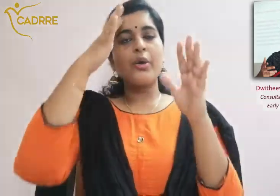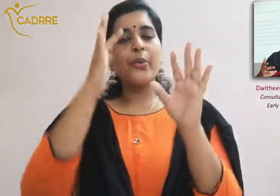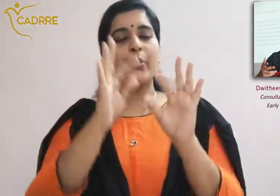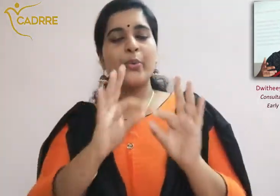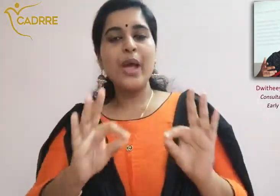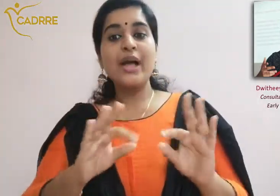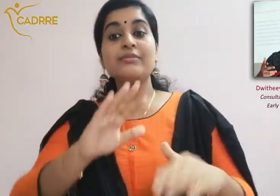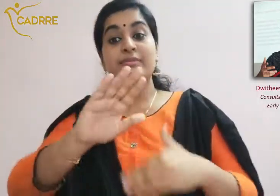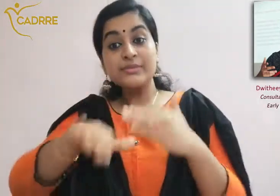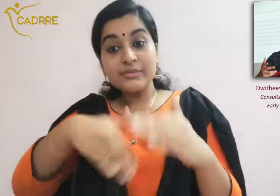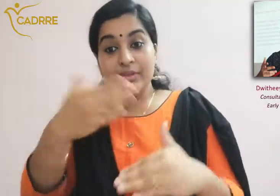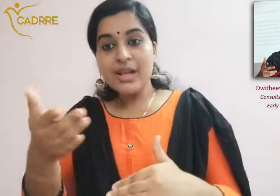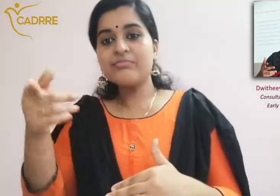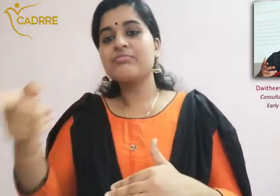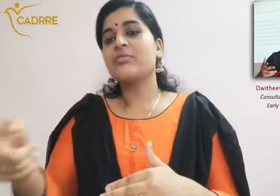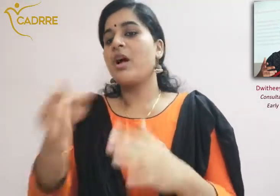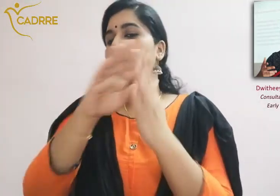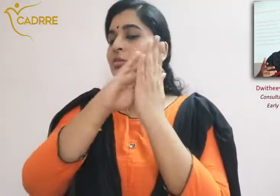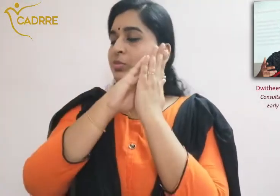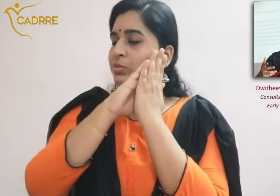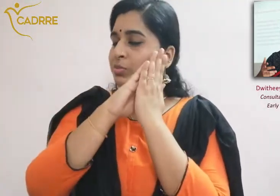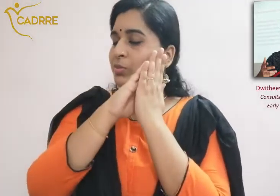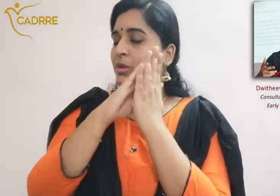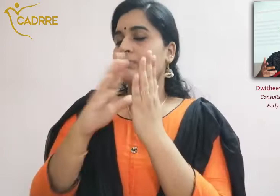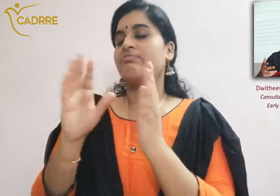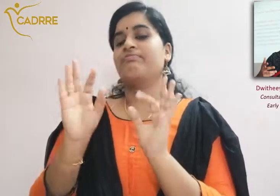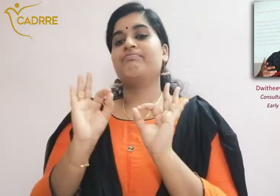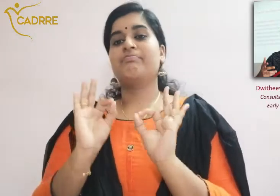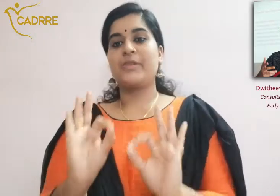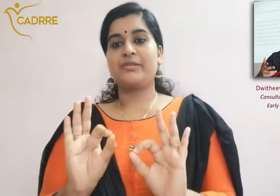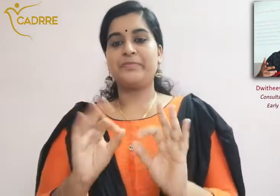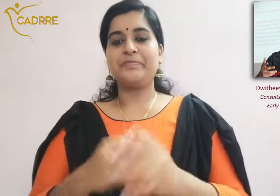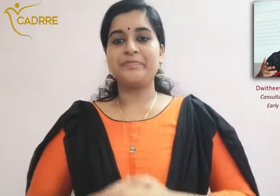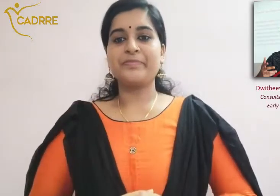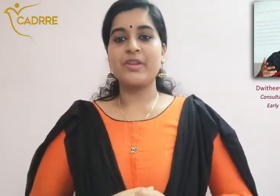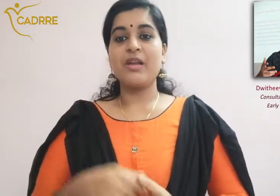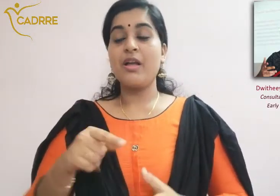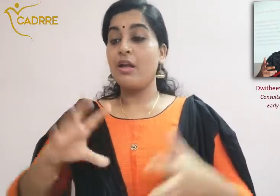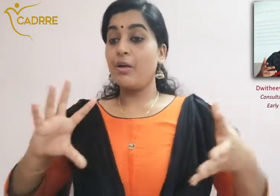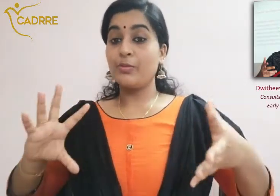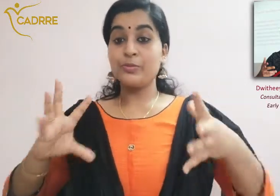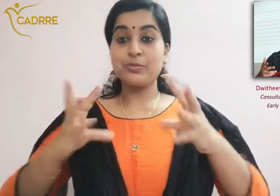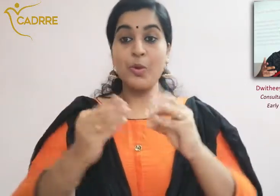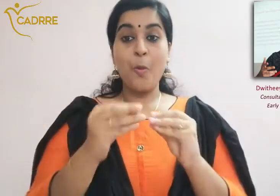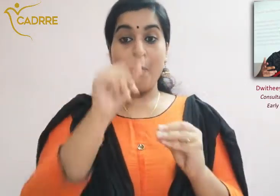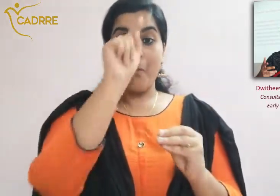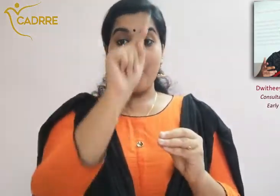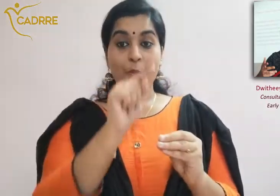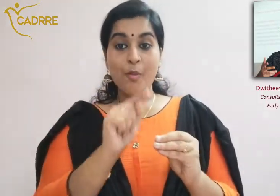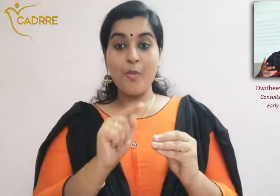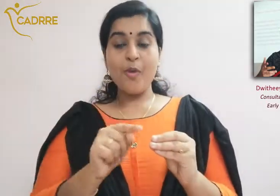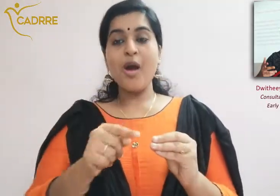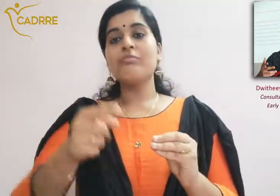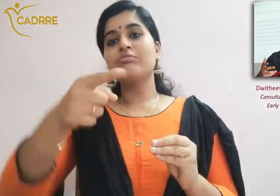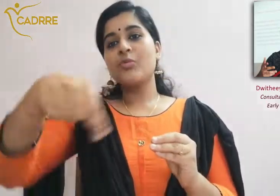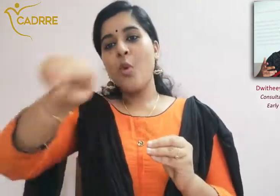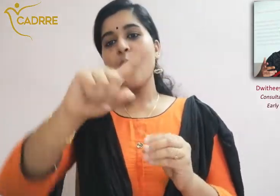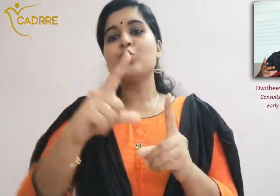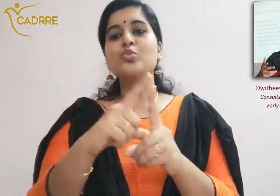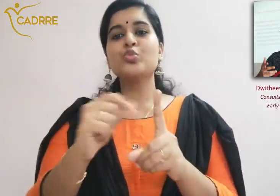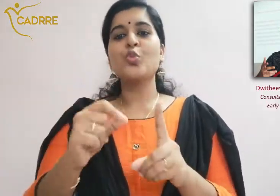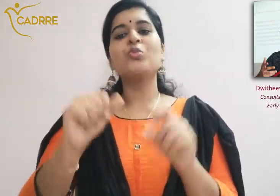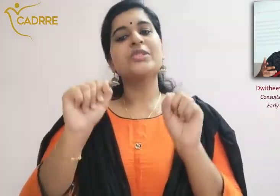Engage in some lighter activities and try to sleep afterwards. So these are the few things you can try to